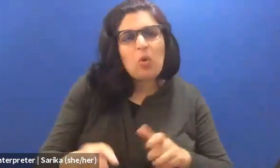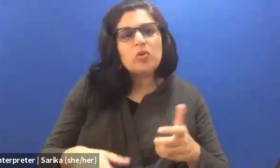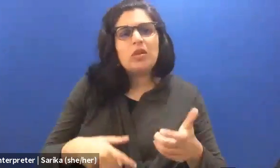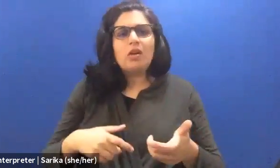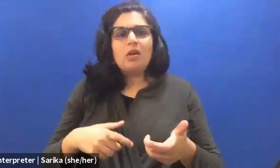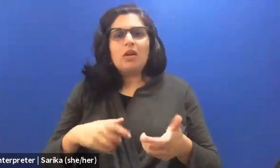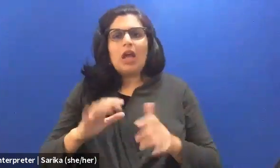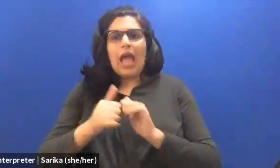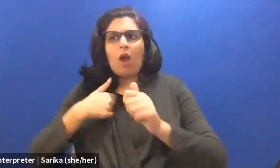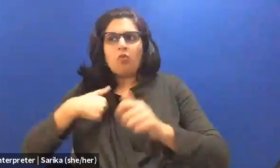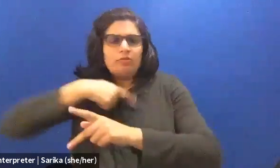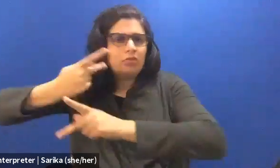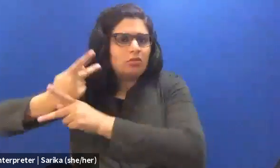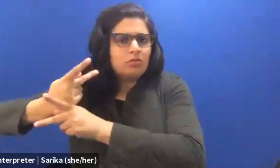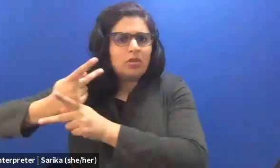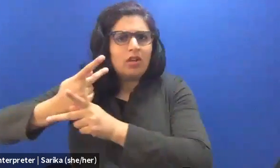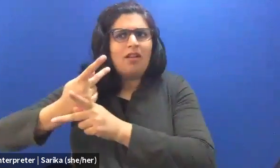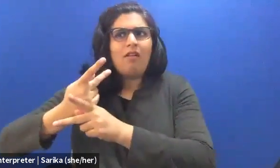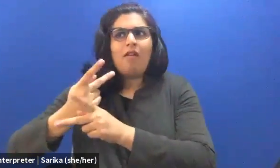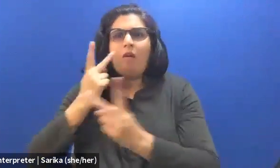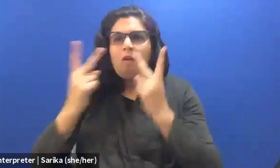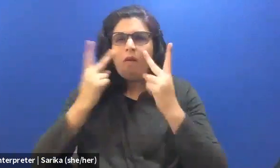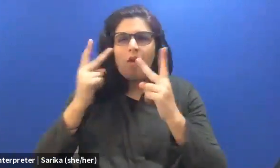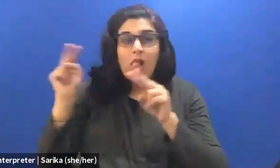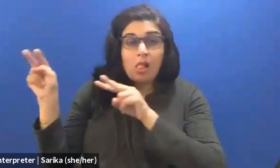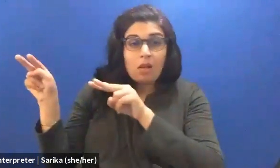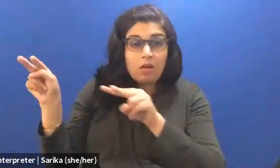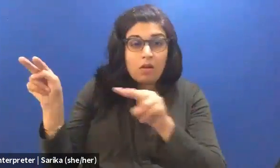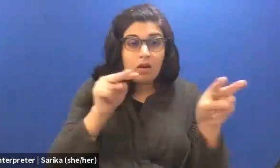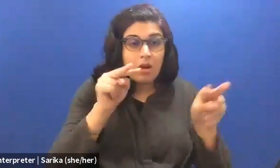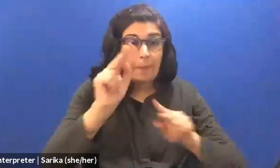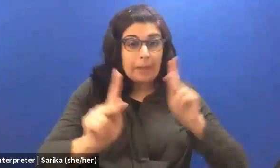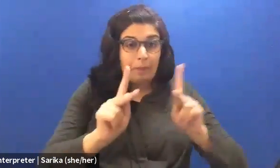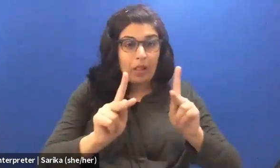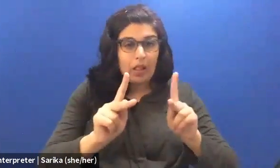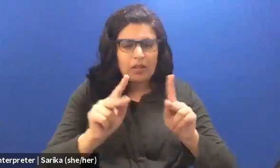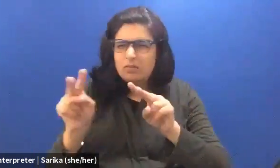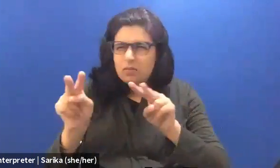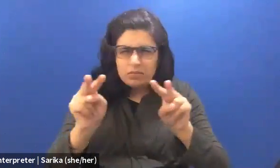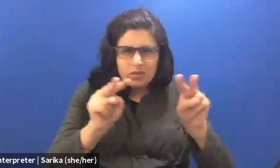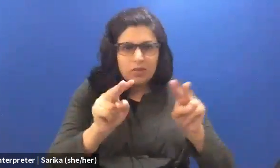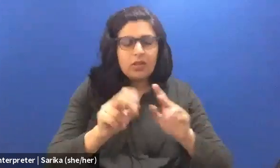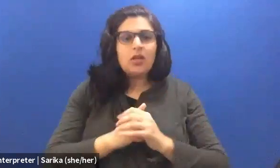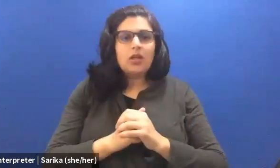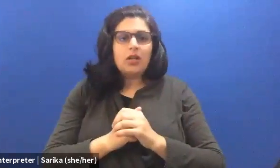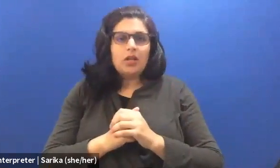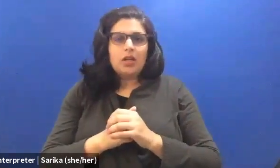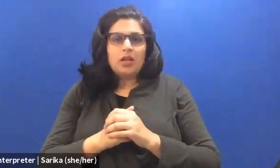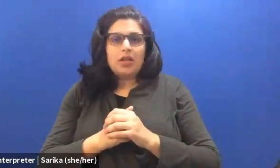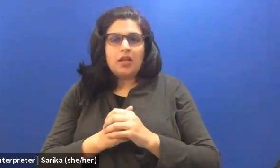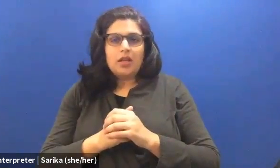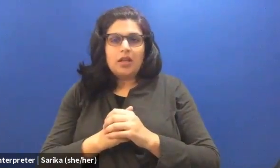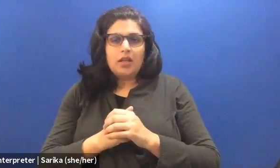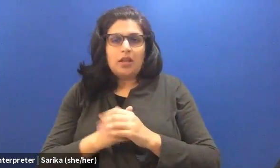how we're treating or visually looking at people, right? We have that